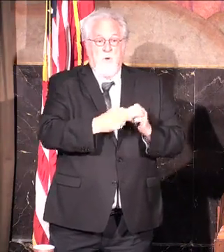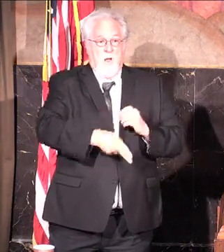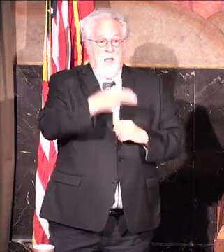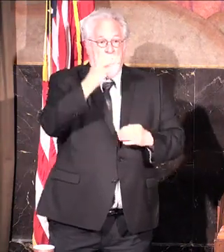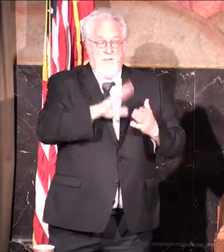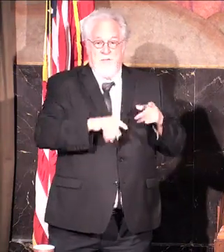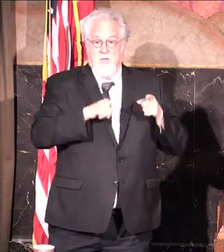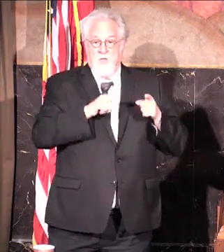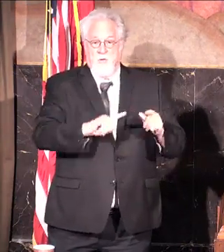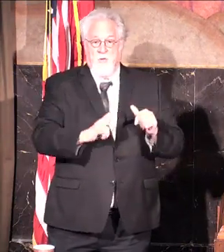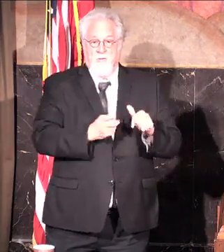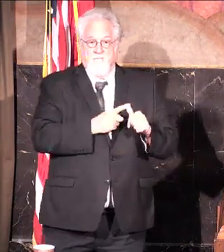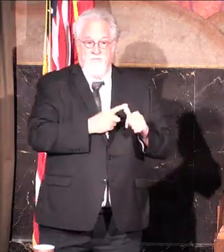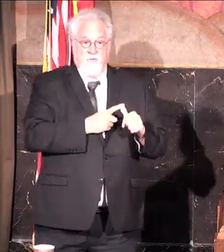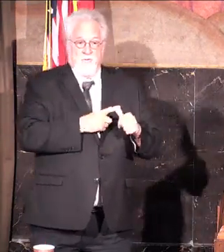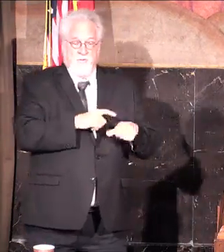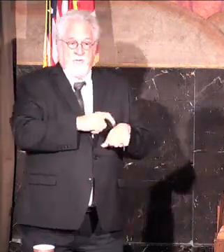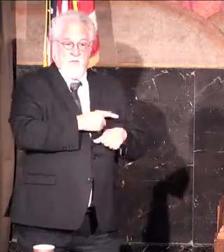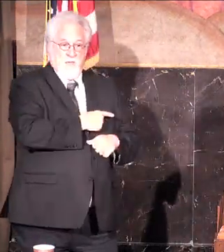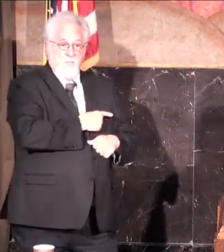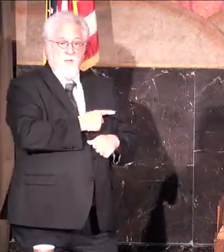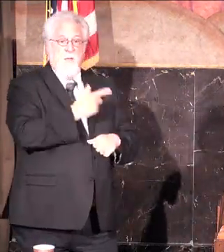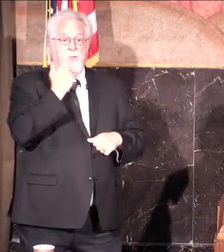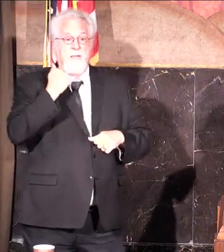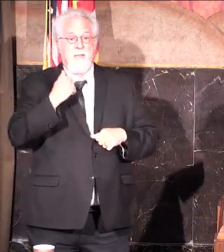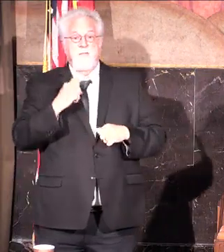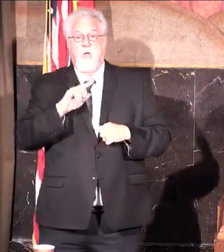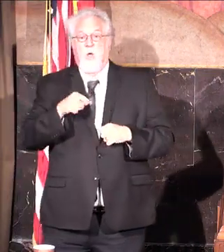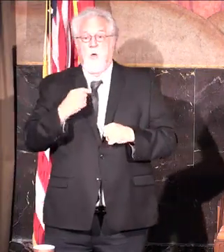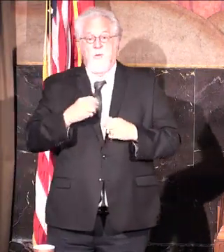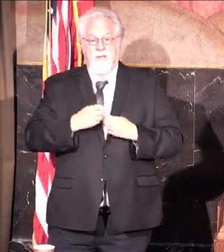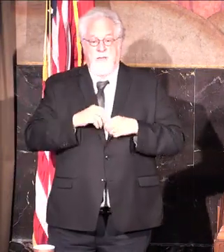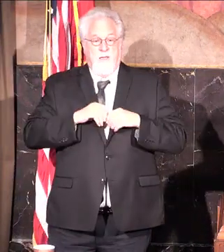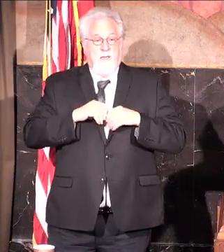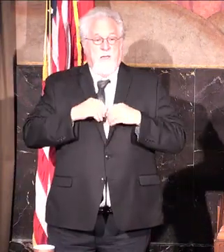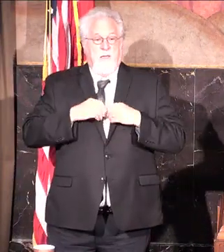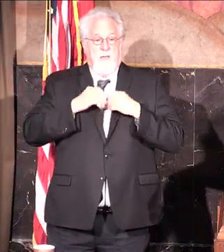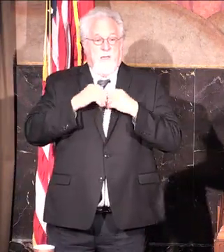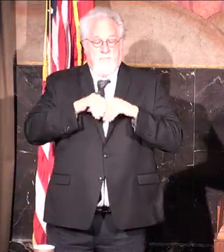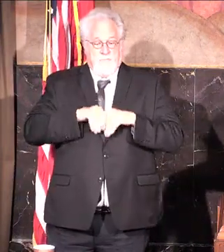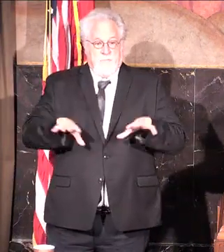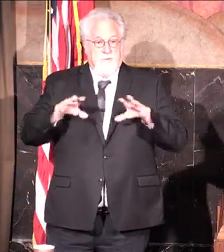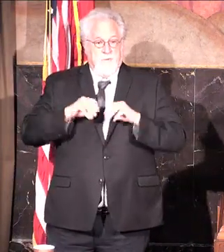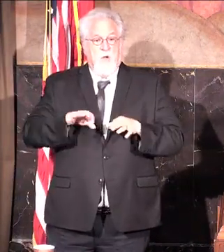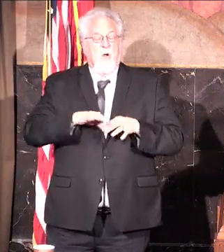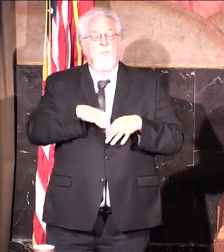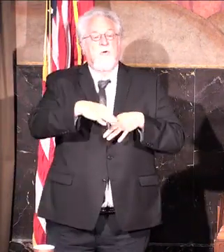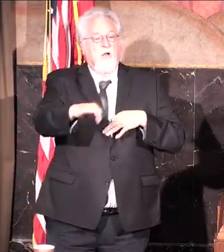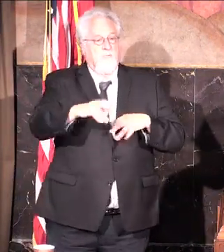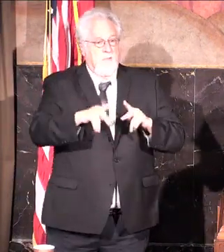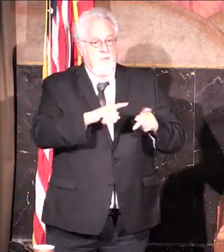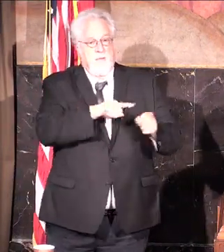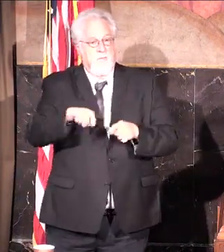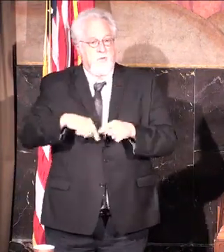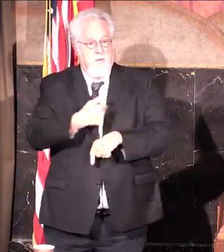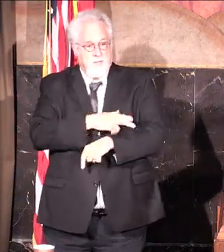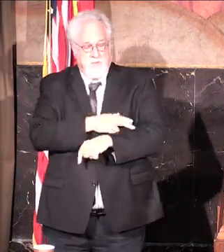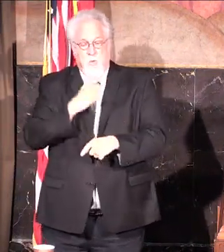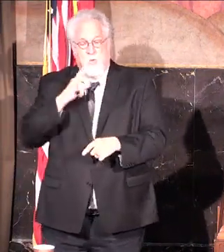was during the first surge as well, because you can only put off so long having individuals come to the hospital who need